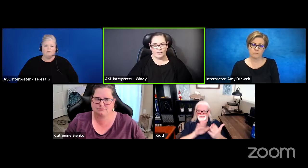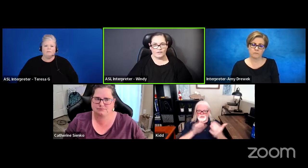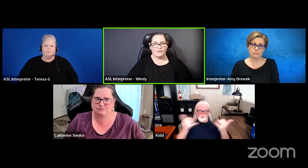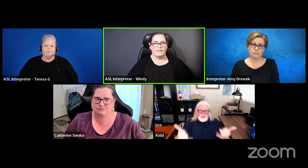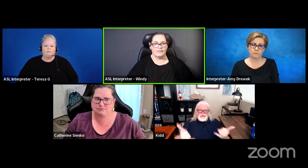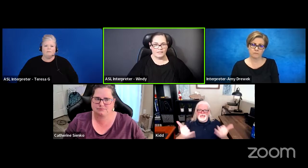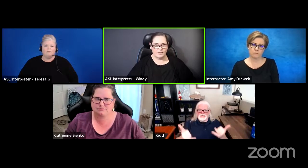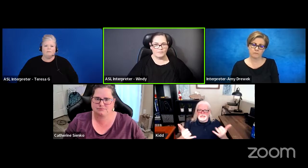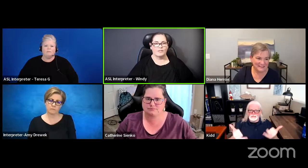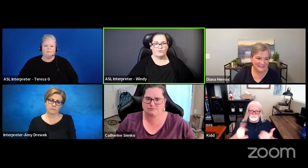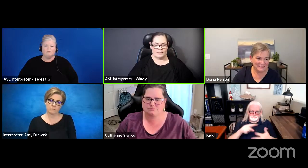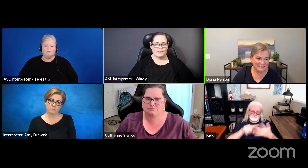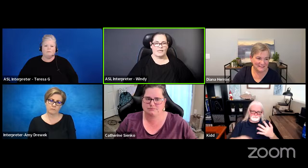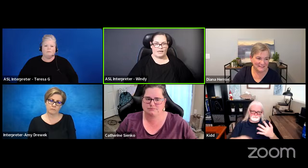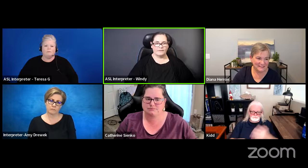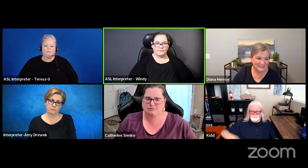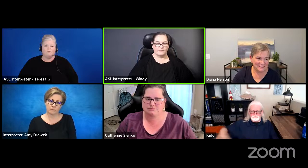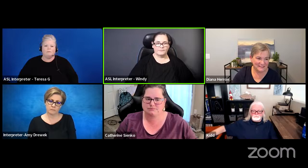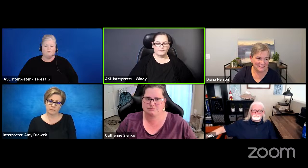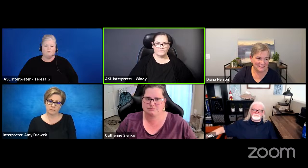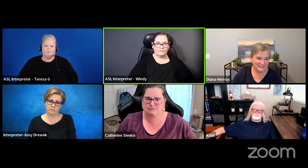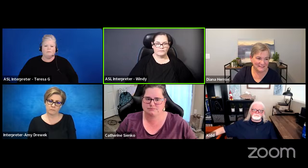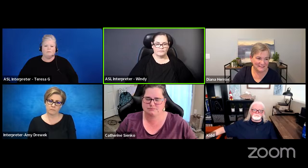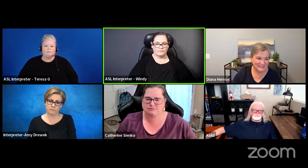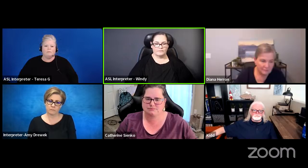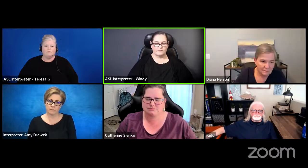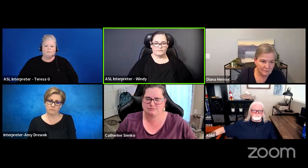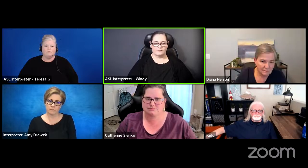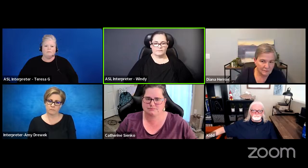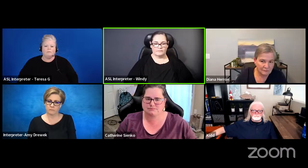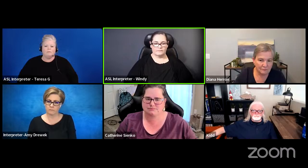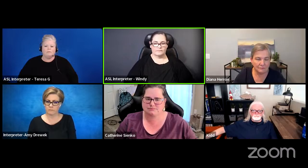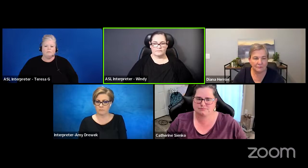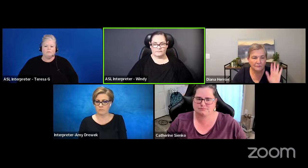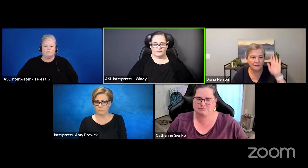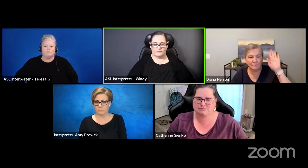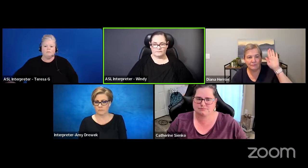move on to the other things that need to be addressed today.